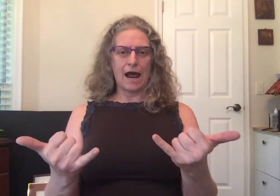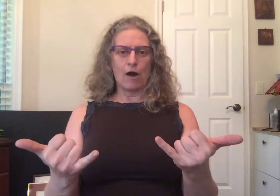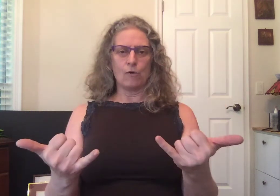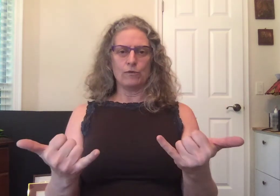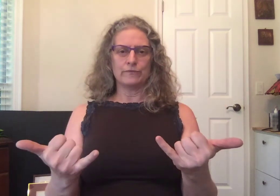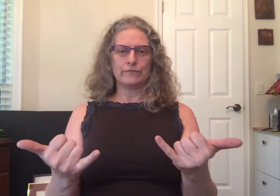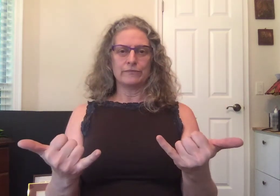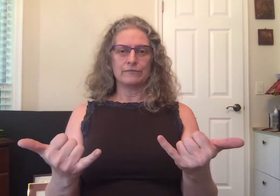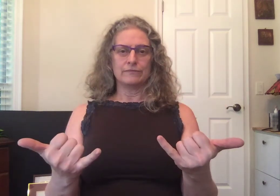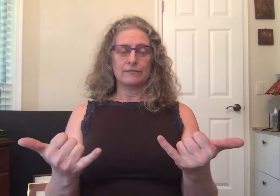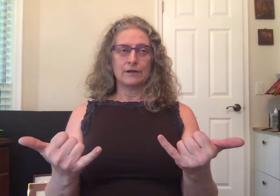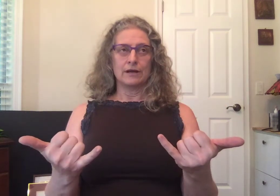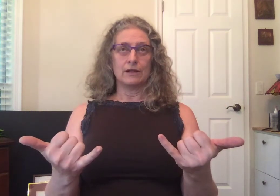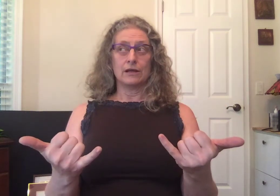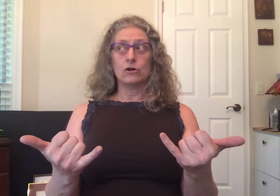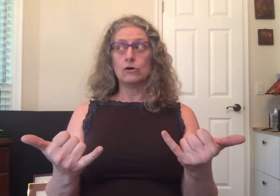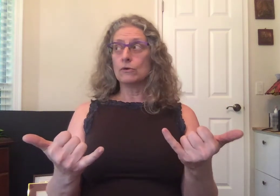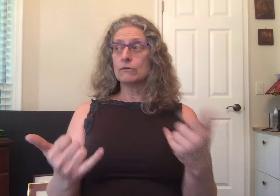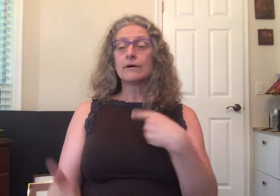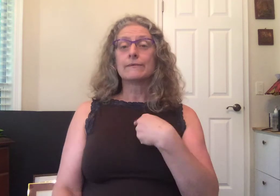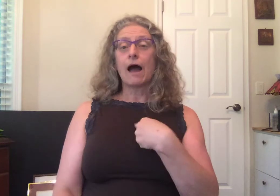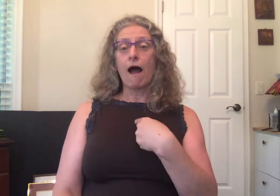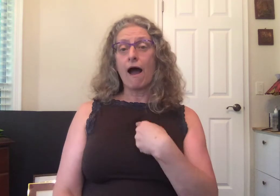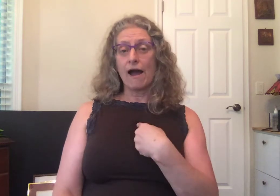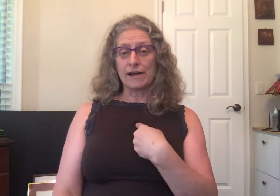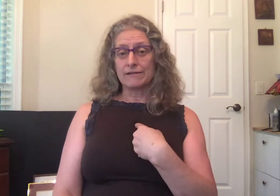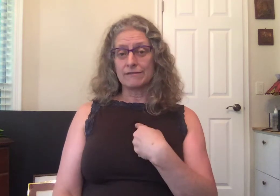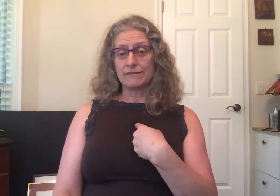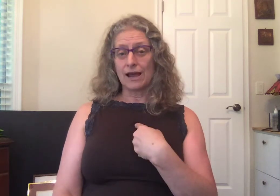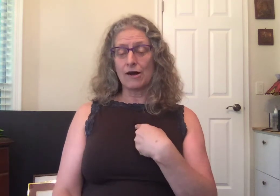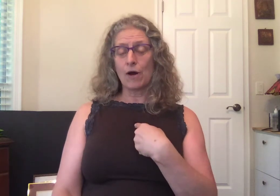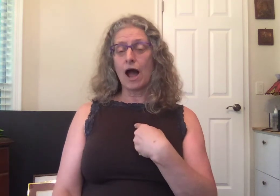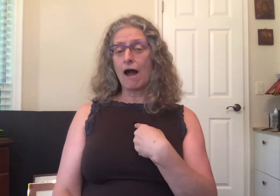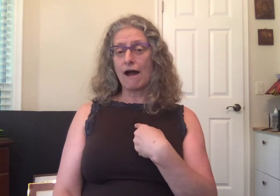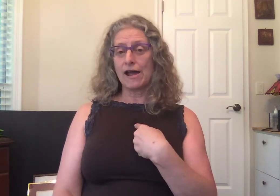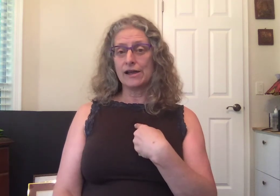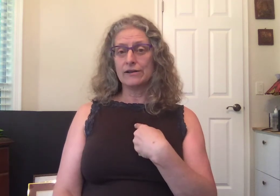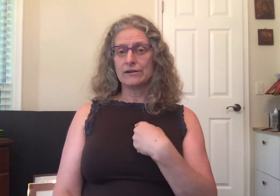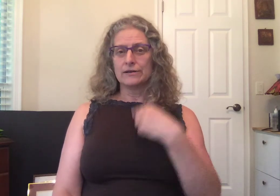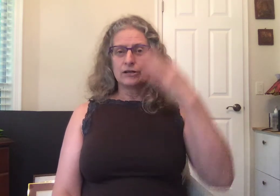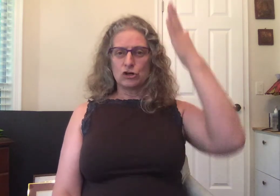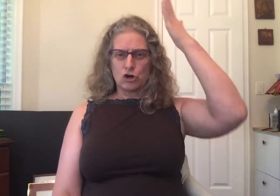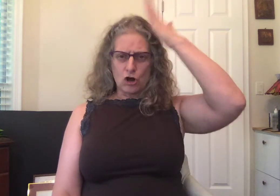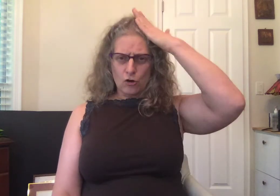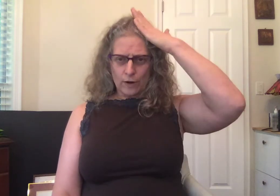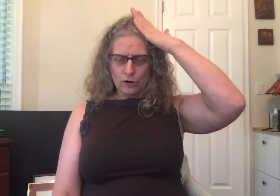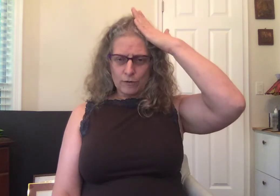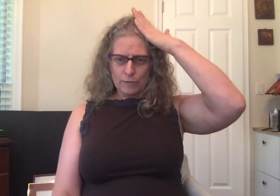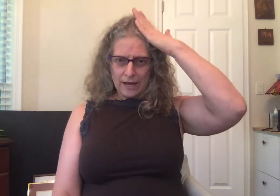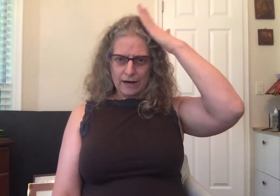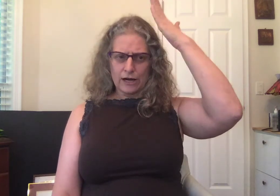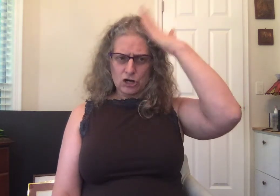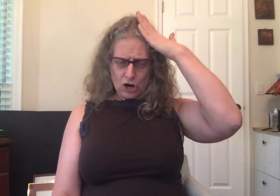Now. And then who? I. Now I know. I know in my head. I know